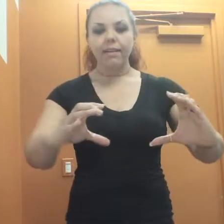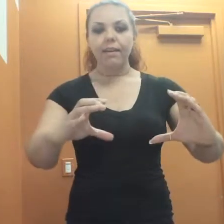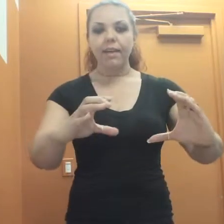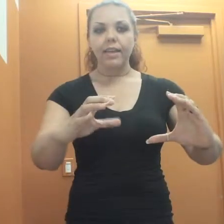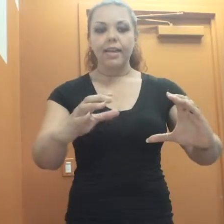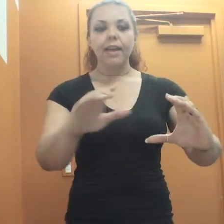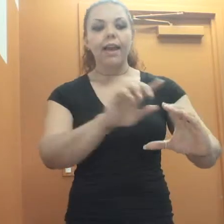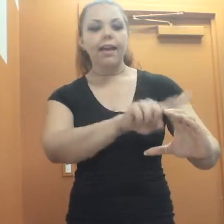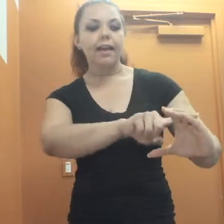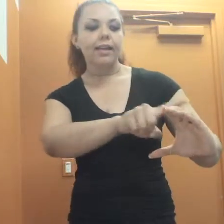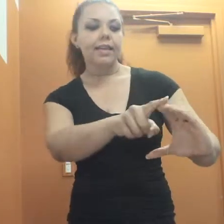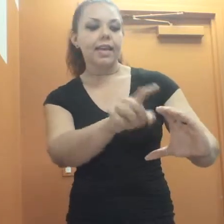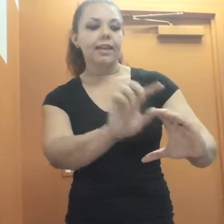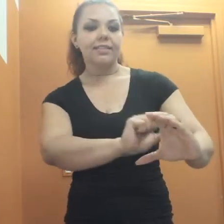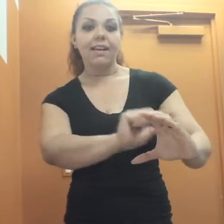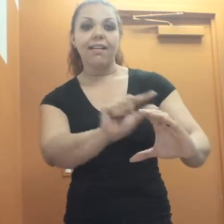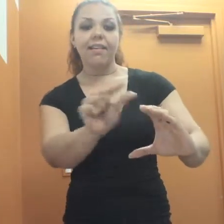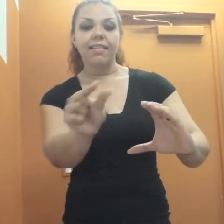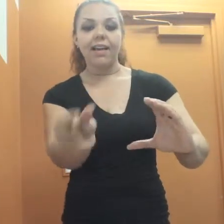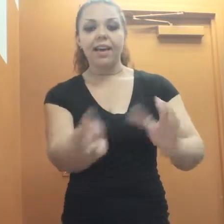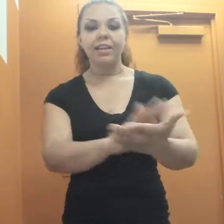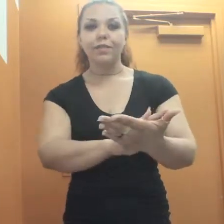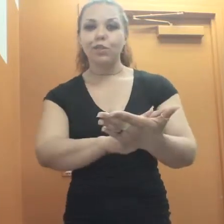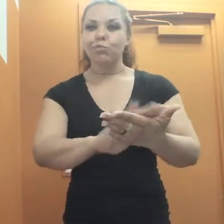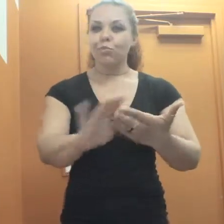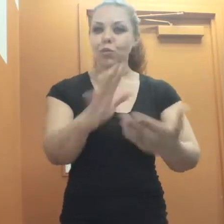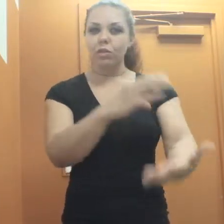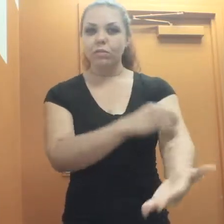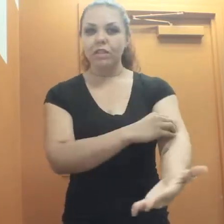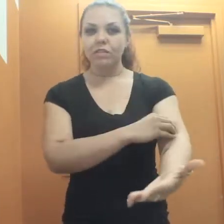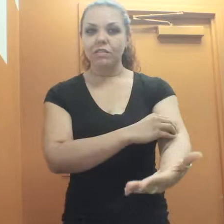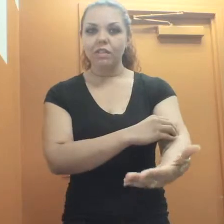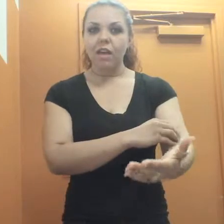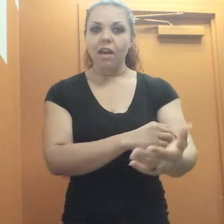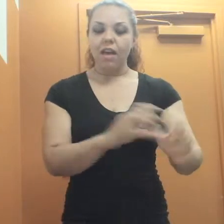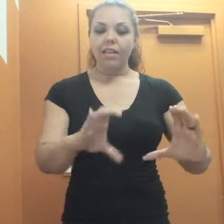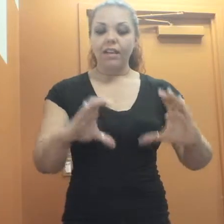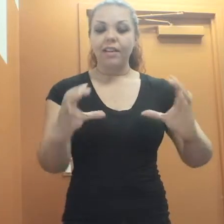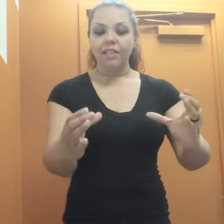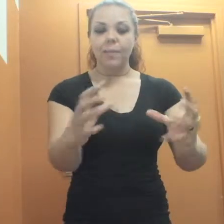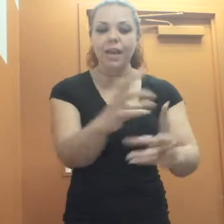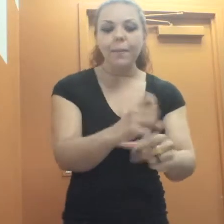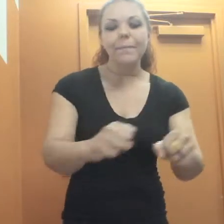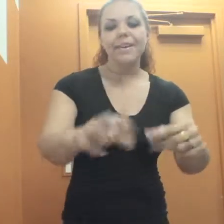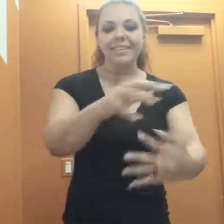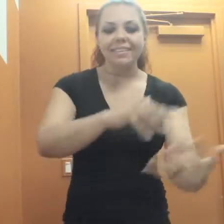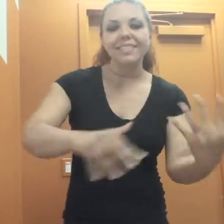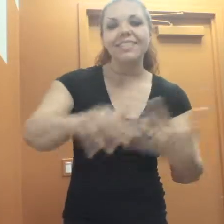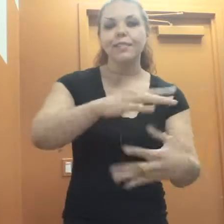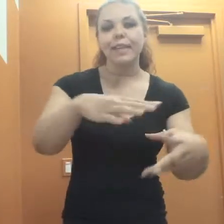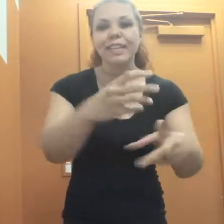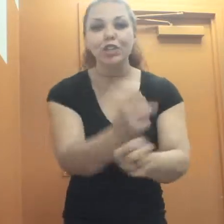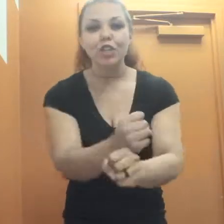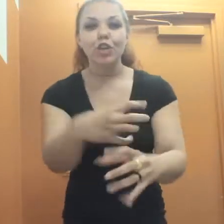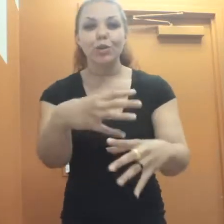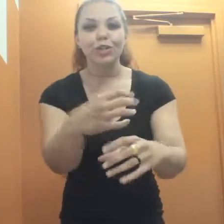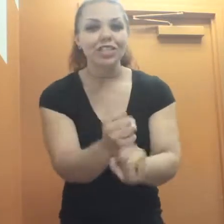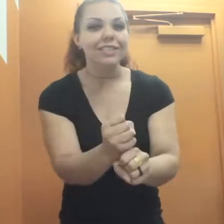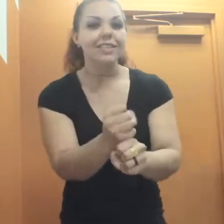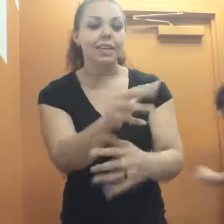mixes it and churns it and helps break that food down, mixing it with digestive juices.